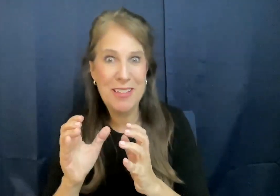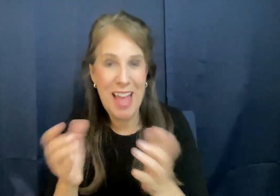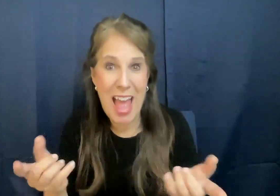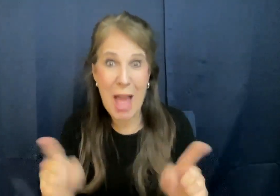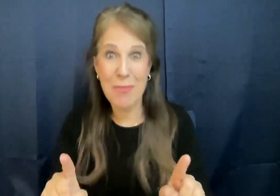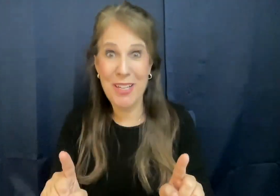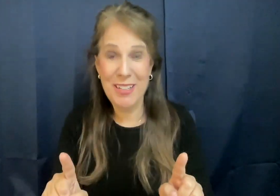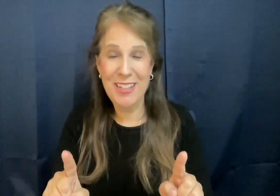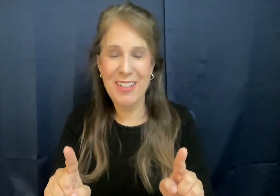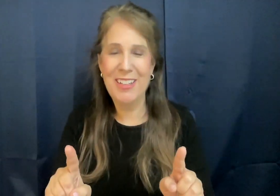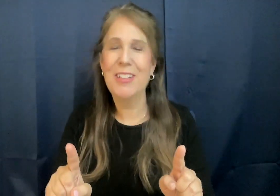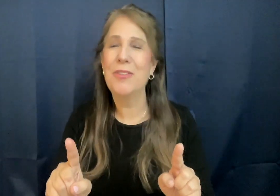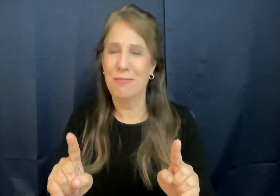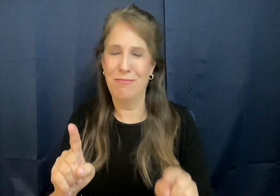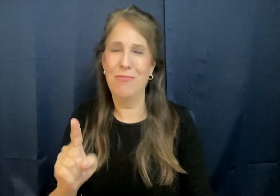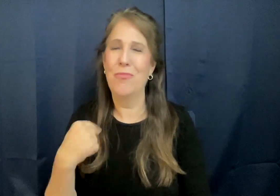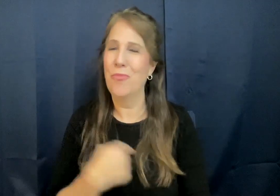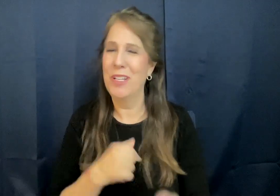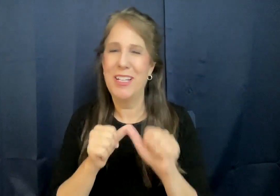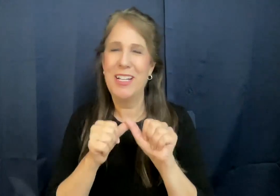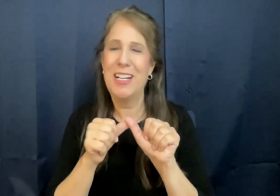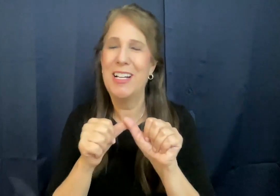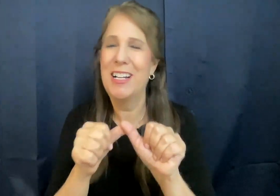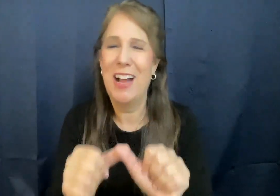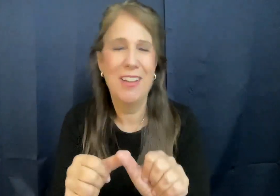our constant yearning for peace will return as well.